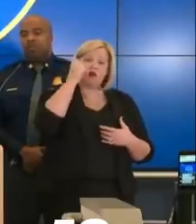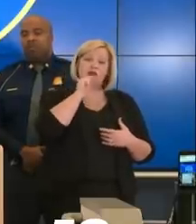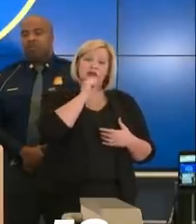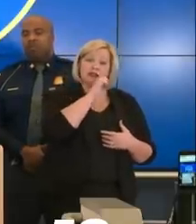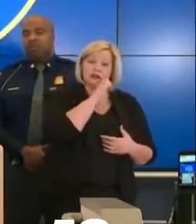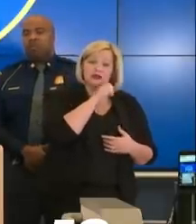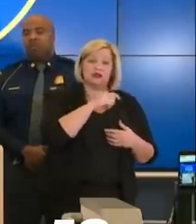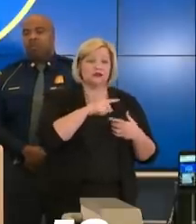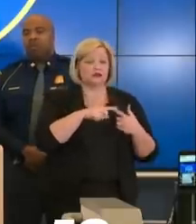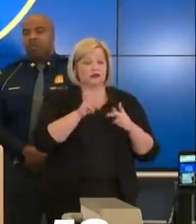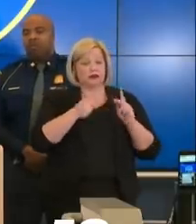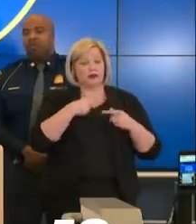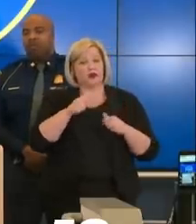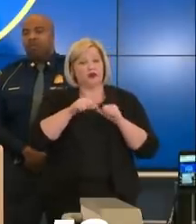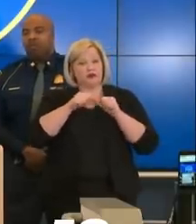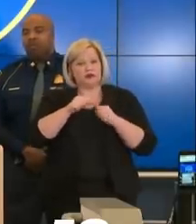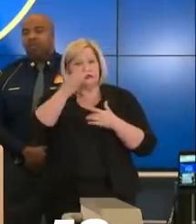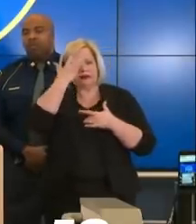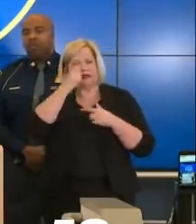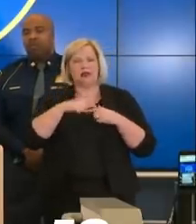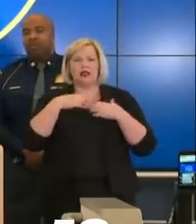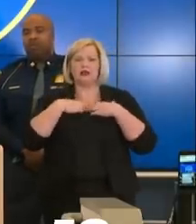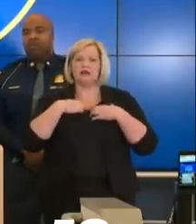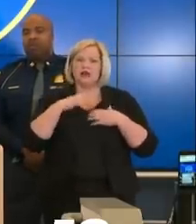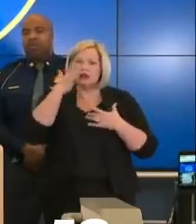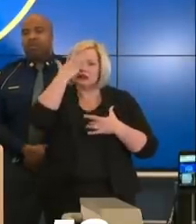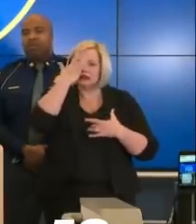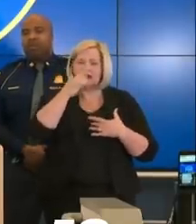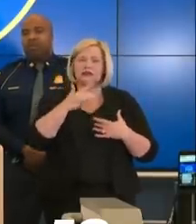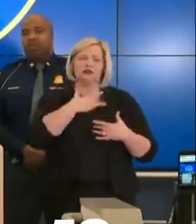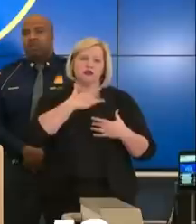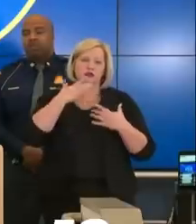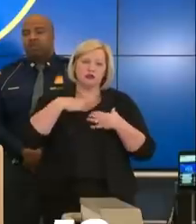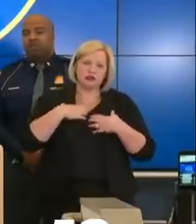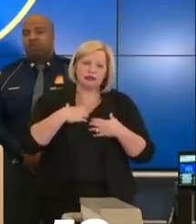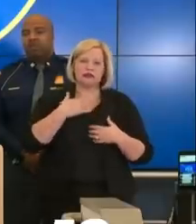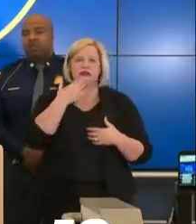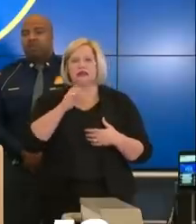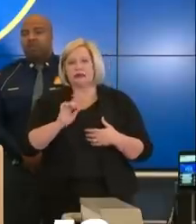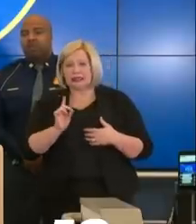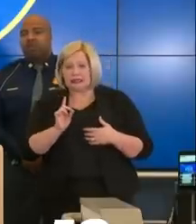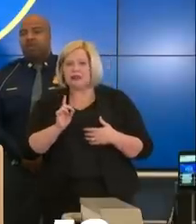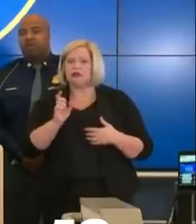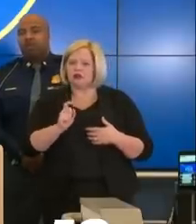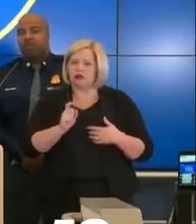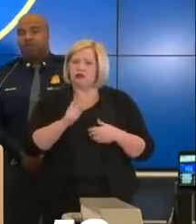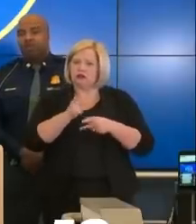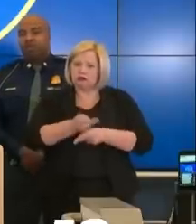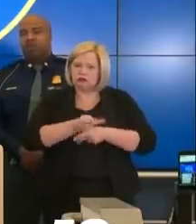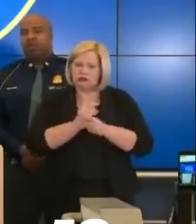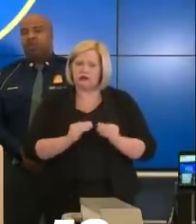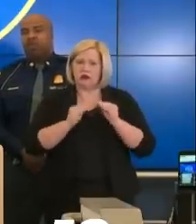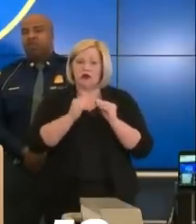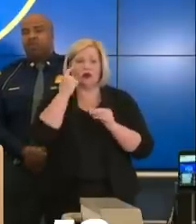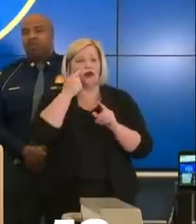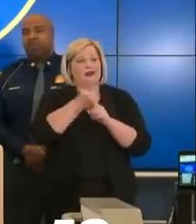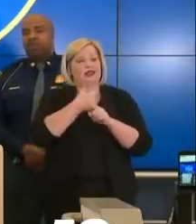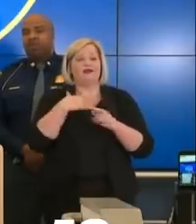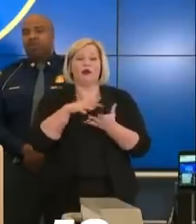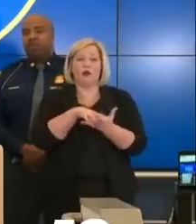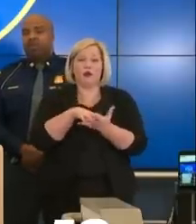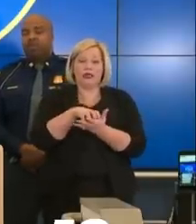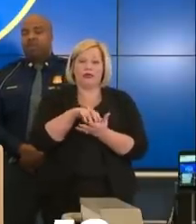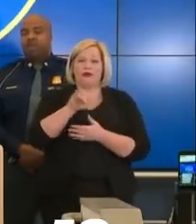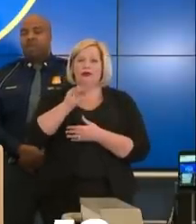those with chronic medical conditions like lung disease and heart disease and diabetes, or with weakened immune